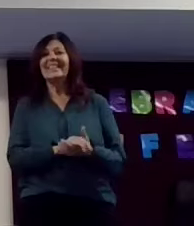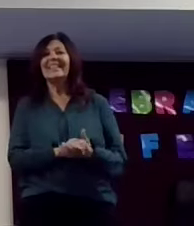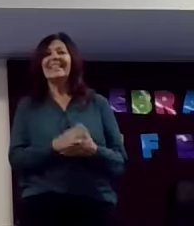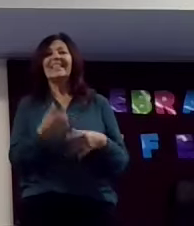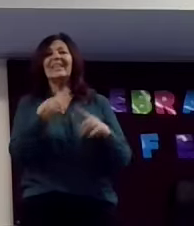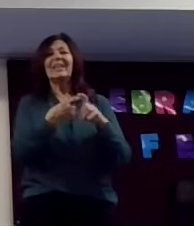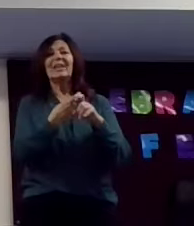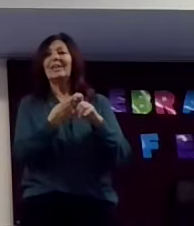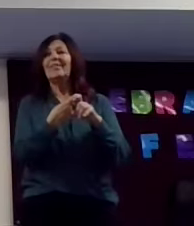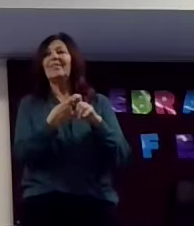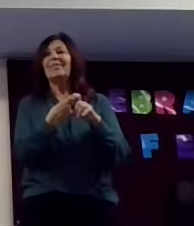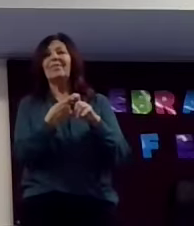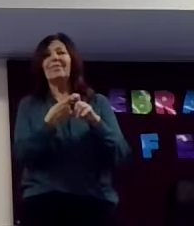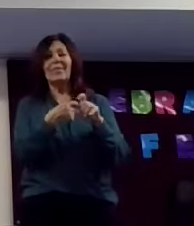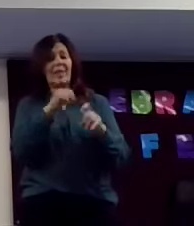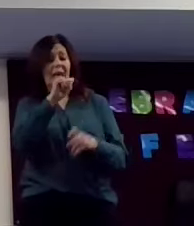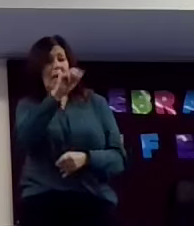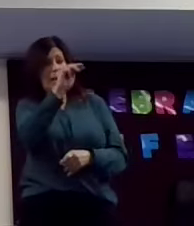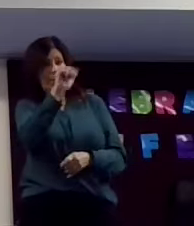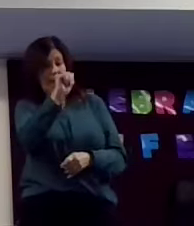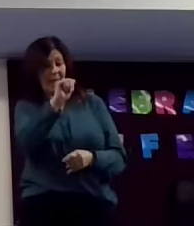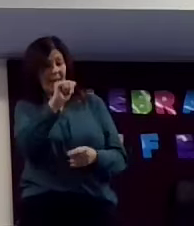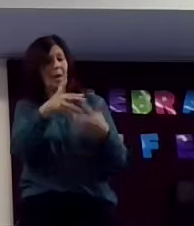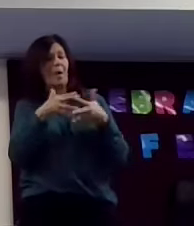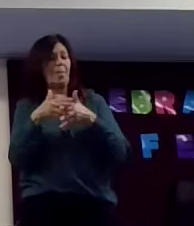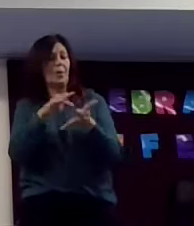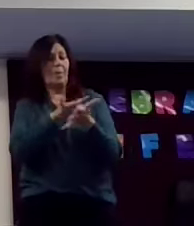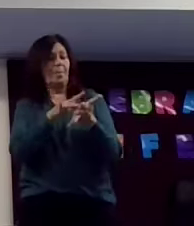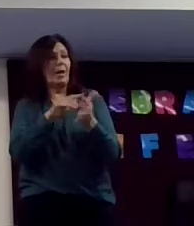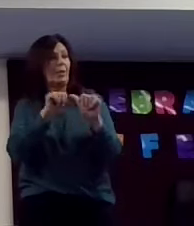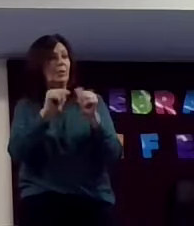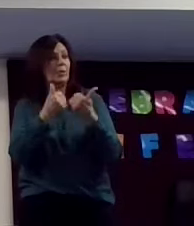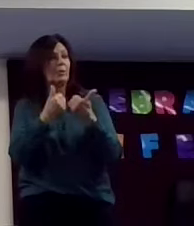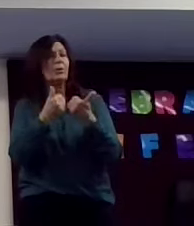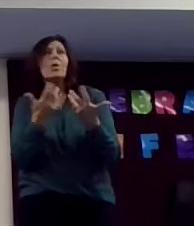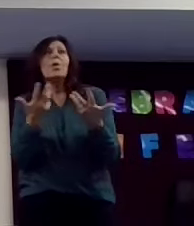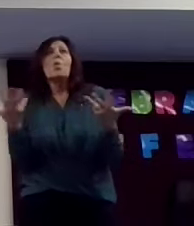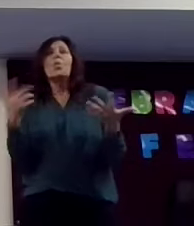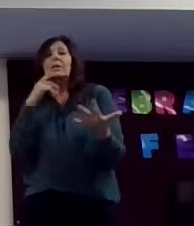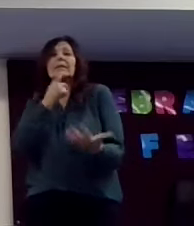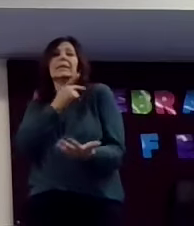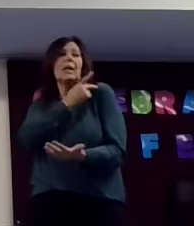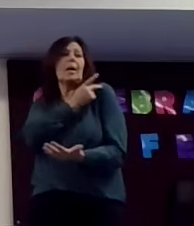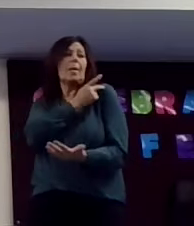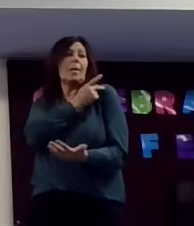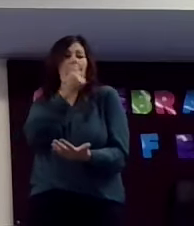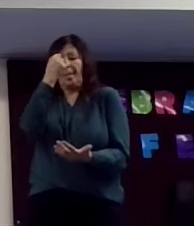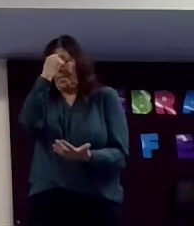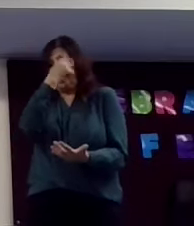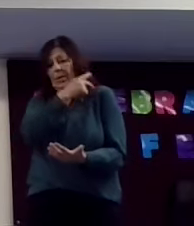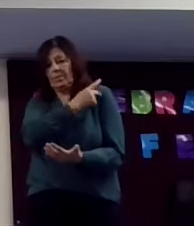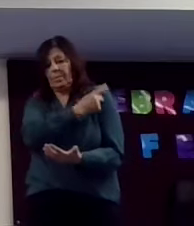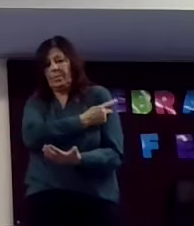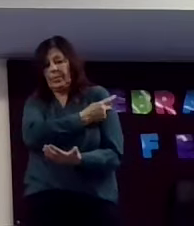Comes from the American Medical Association and their licensing boards. They're the ones. A patient, a mental patient